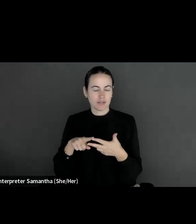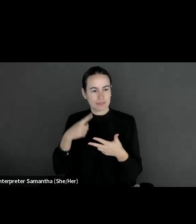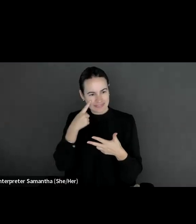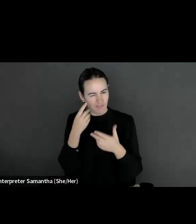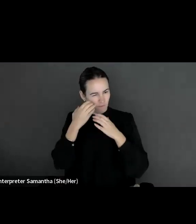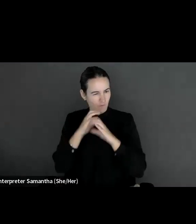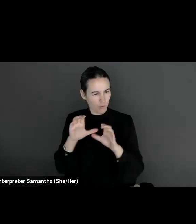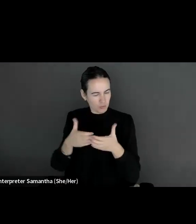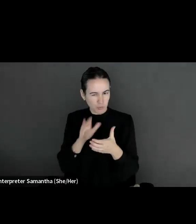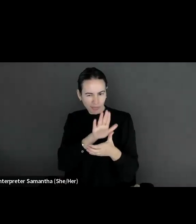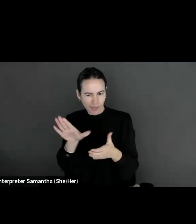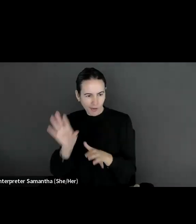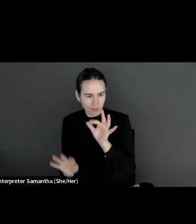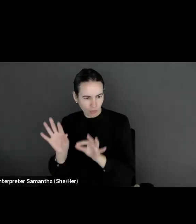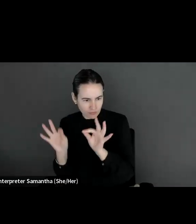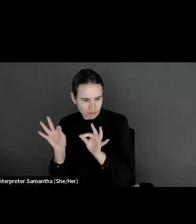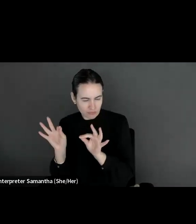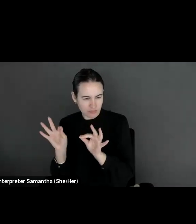group with deaf sign language teachers.